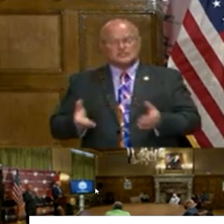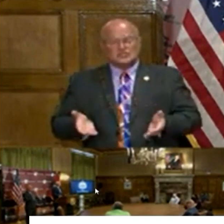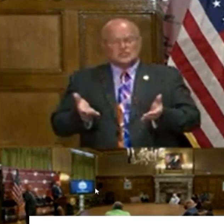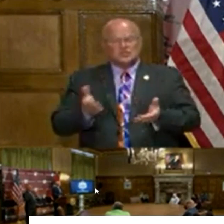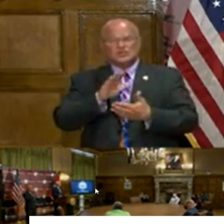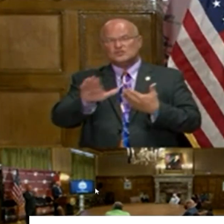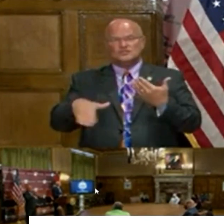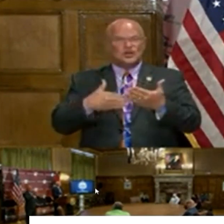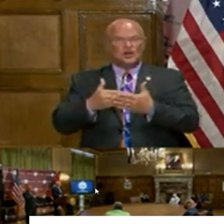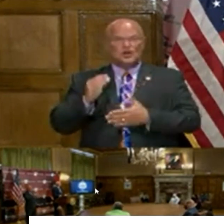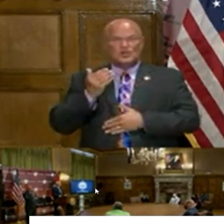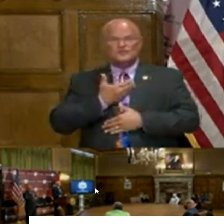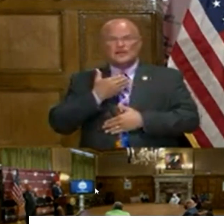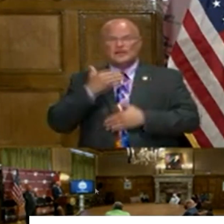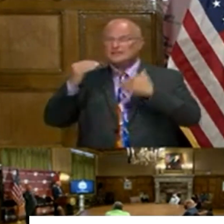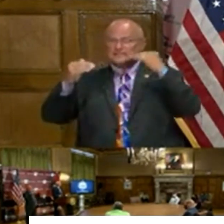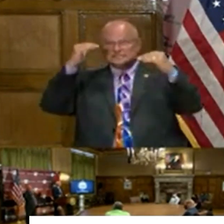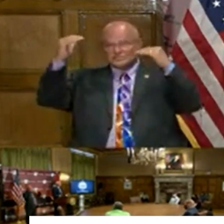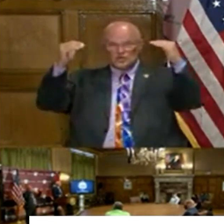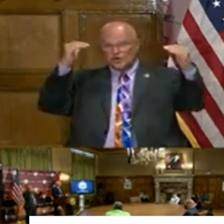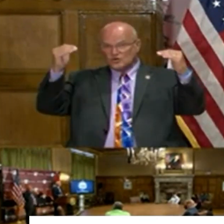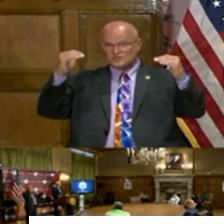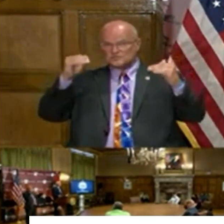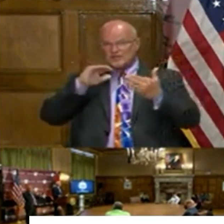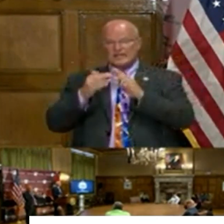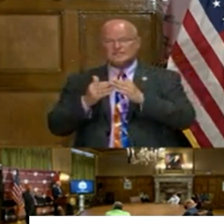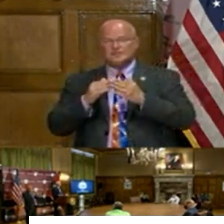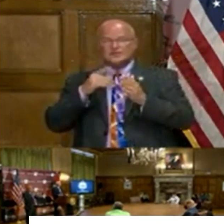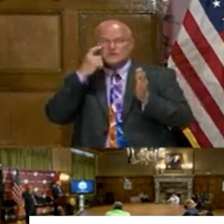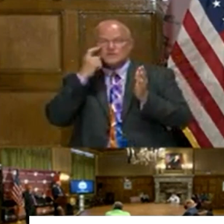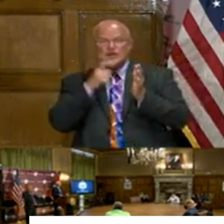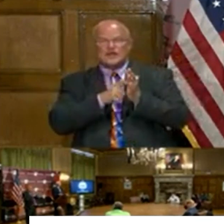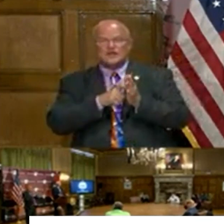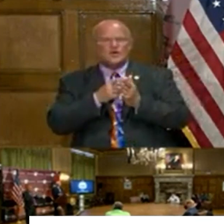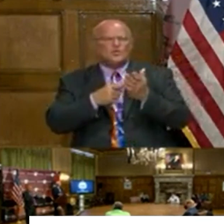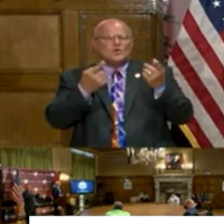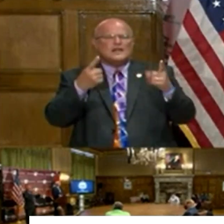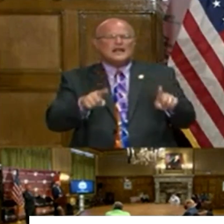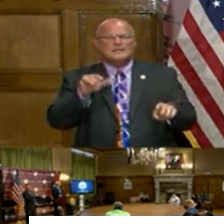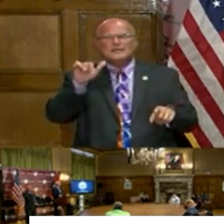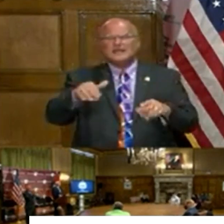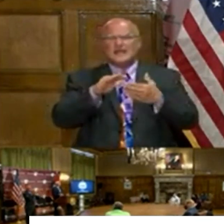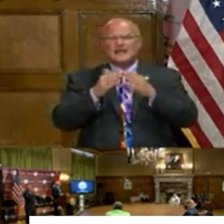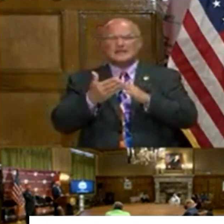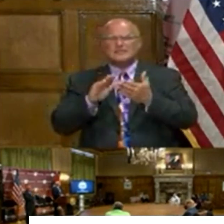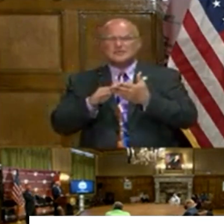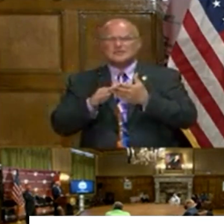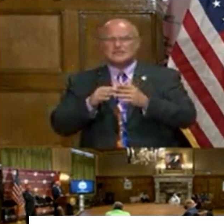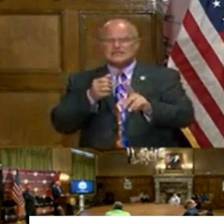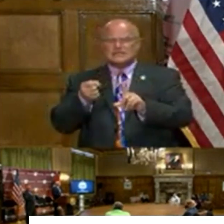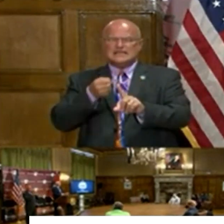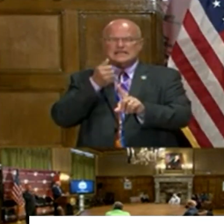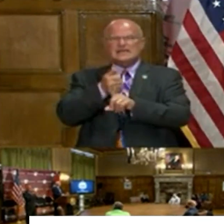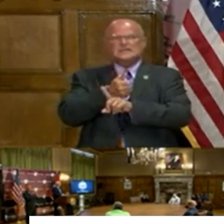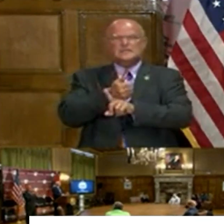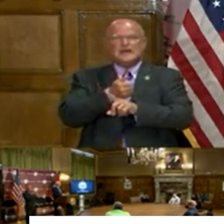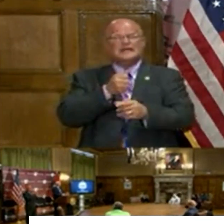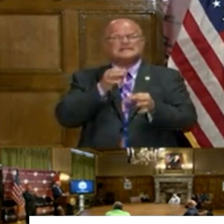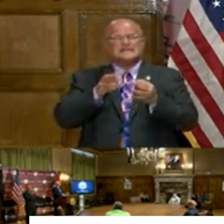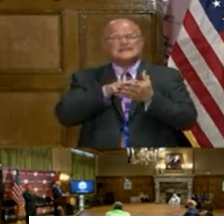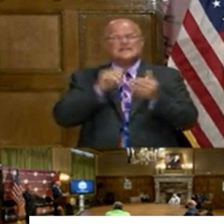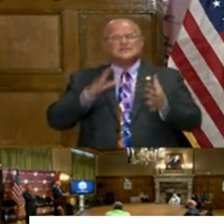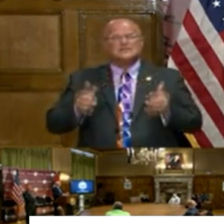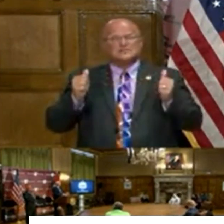our adults, all of our community to recognize what happens in that community impacts whether students